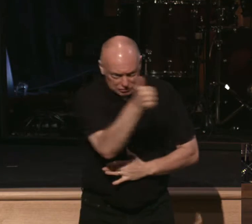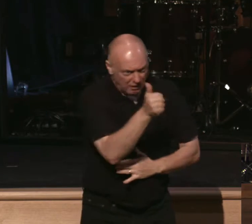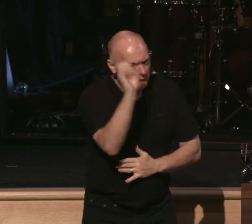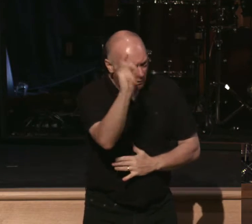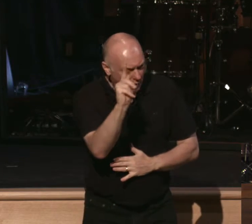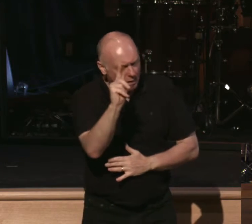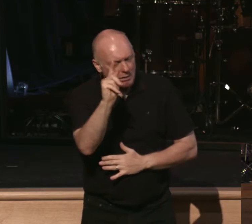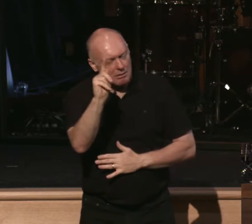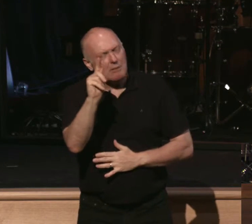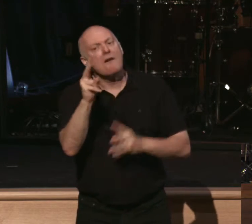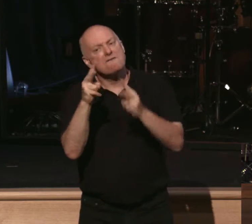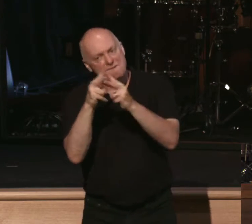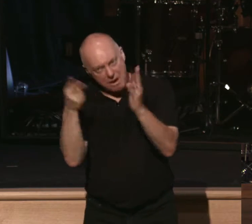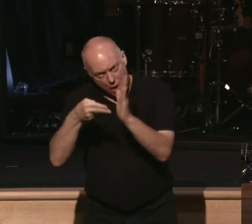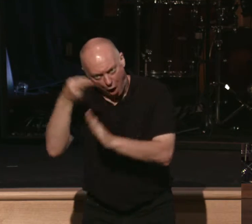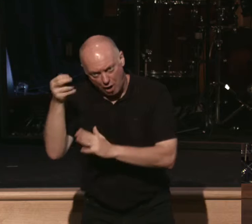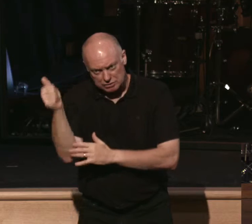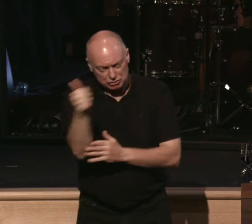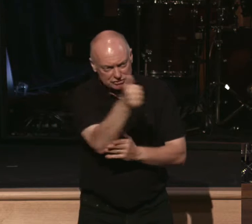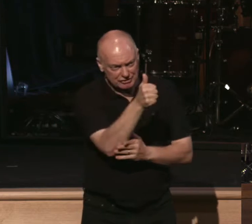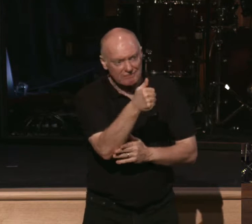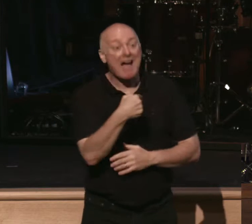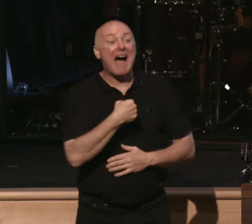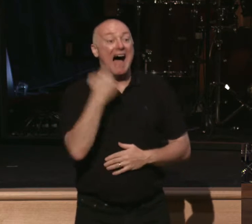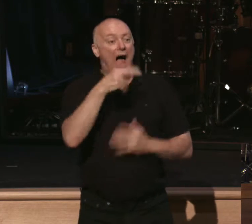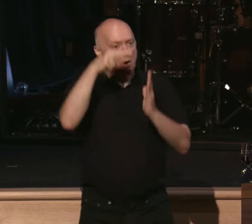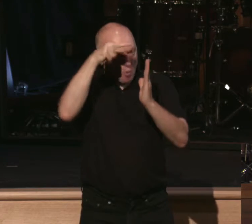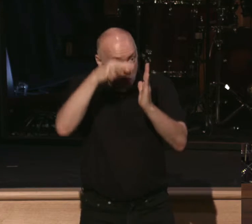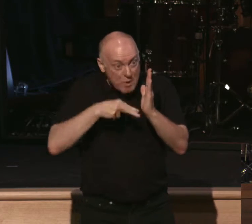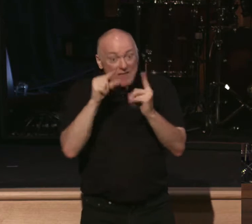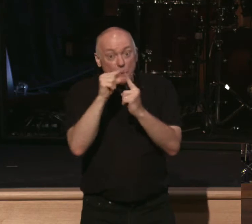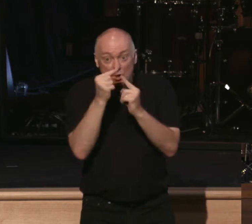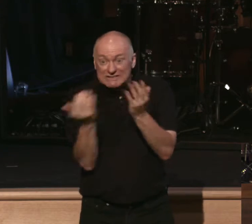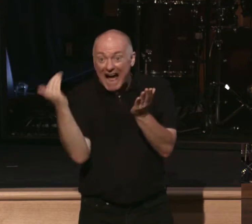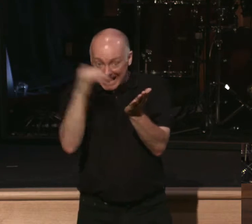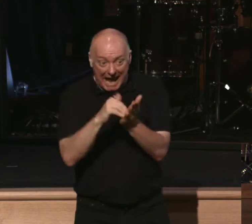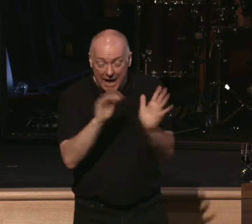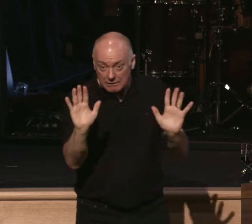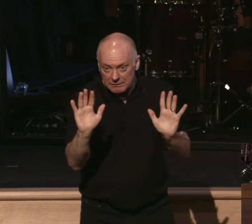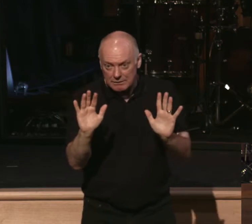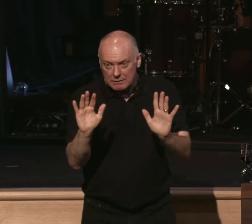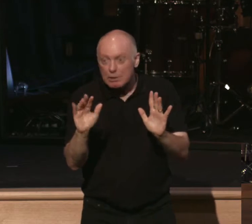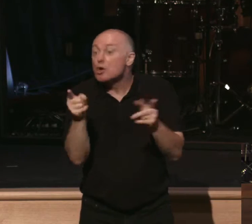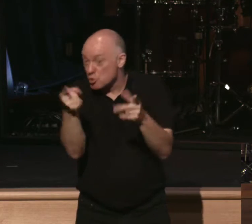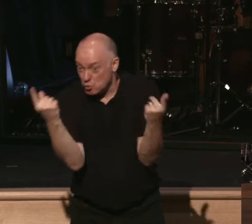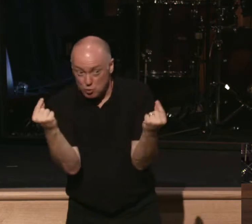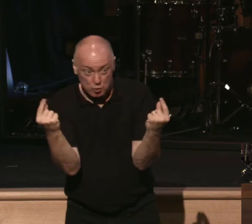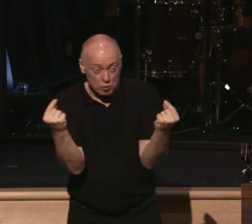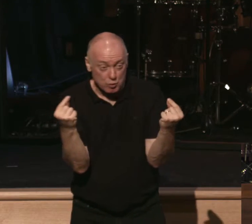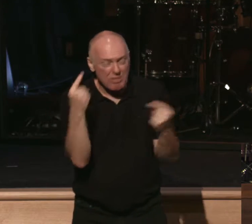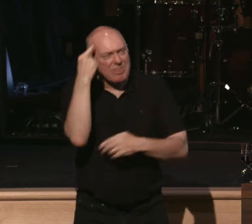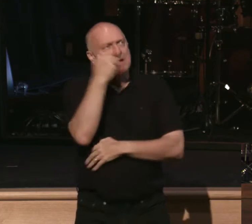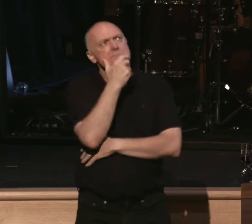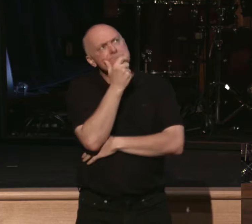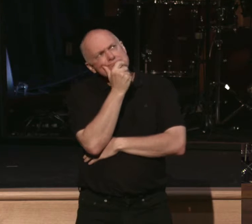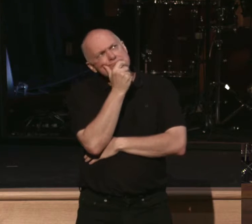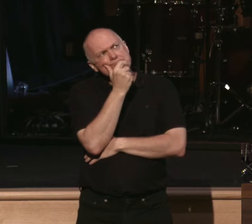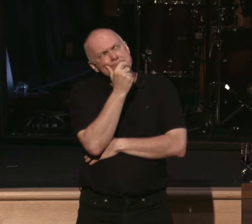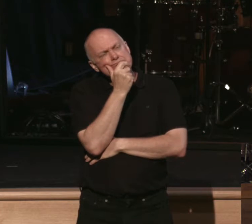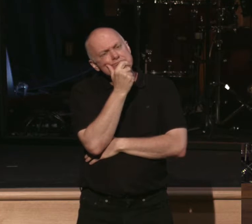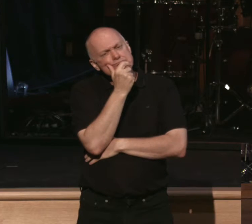Okay? Brutally honest. And I'm going to read these words again, and here's what I want you to do. I want you to think to yourself,